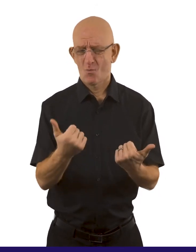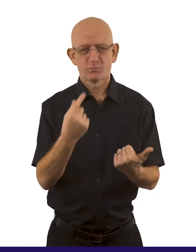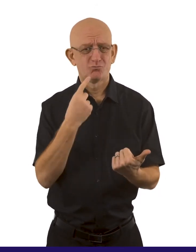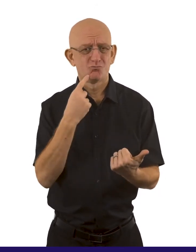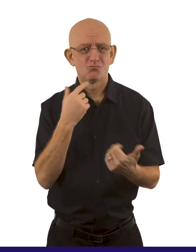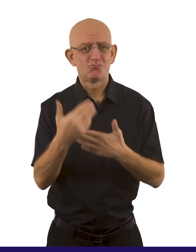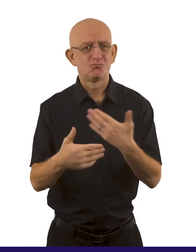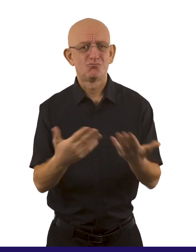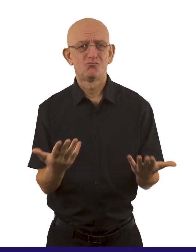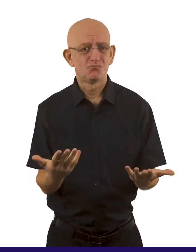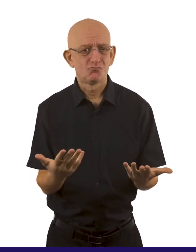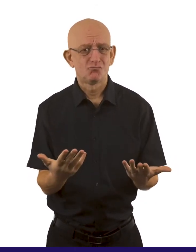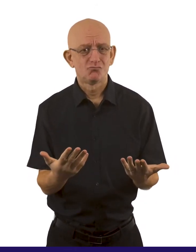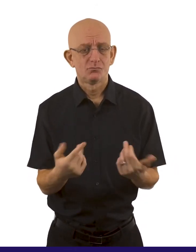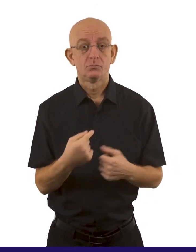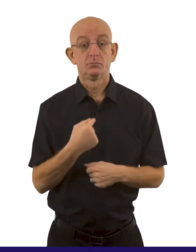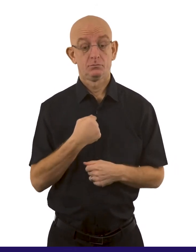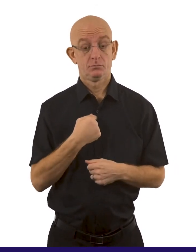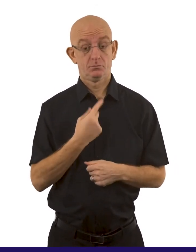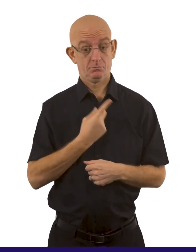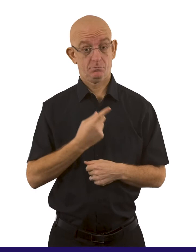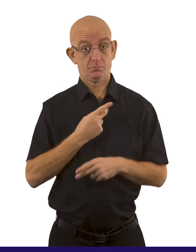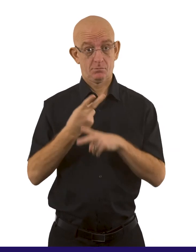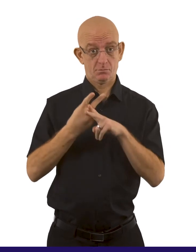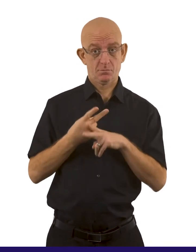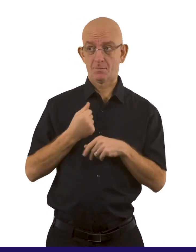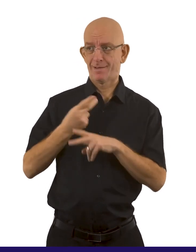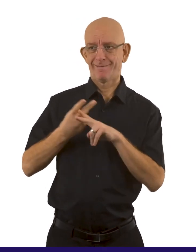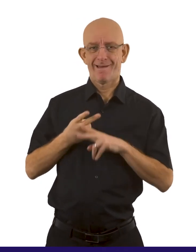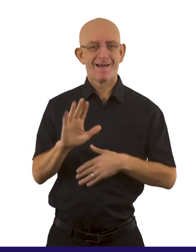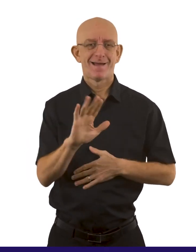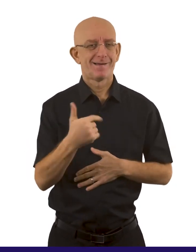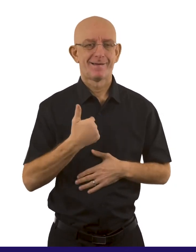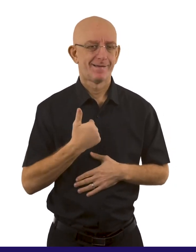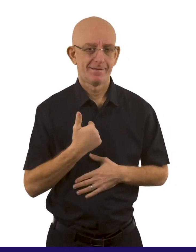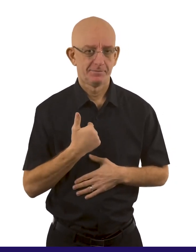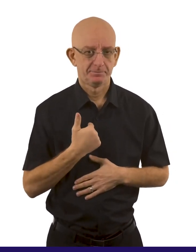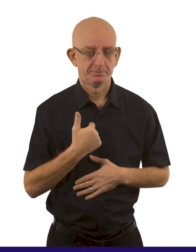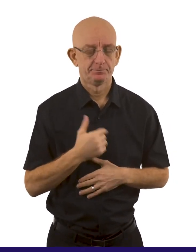very easy? I don't manage my own care.